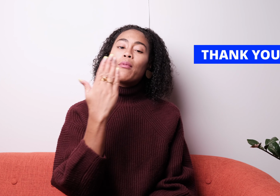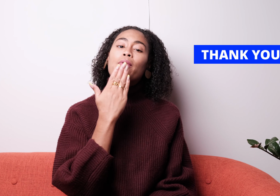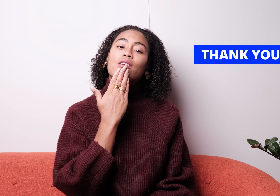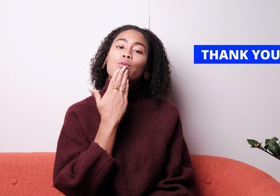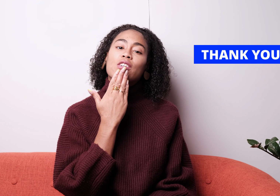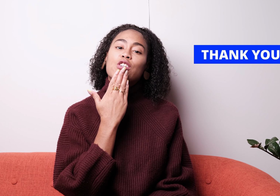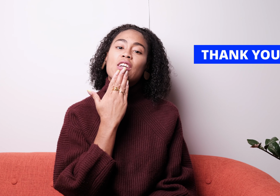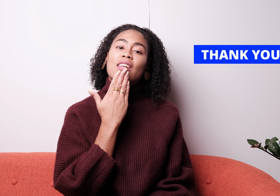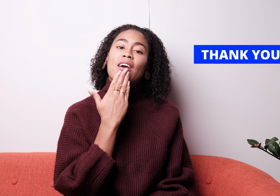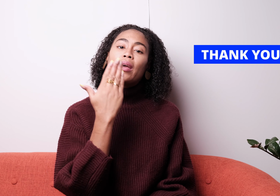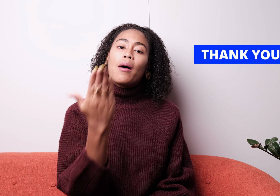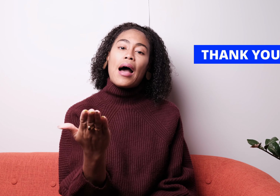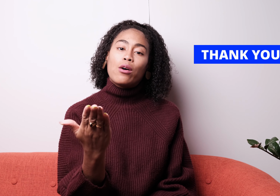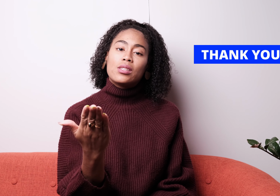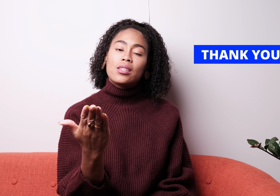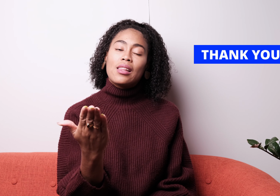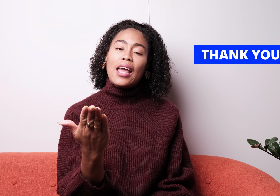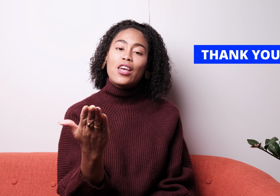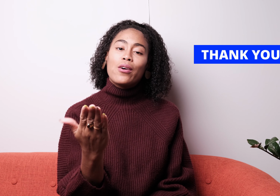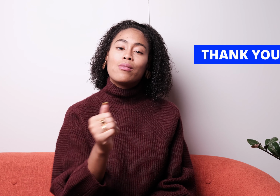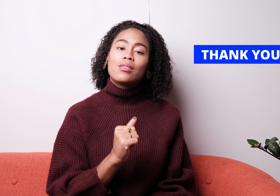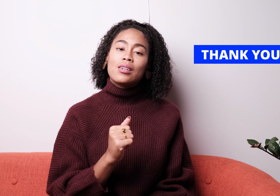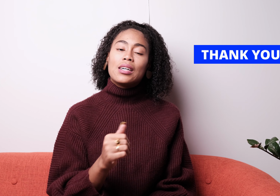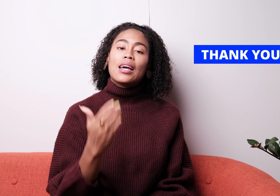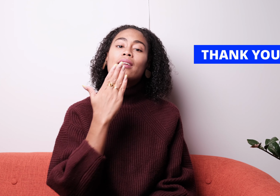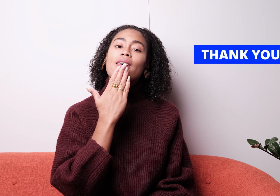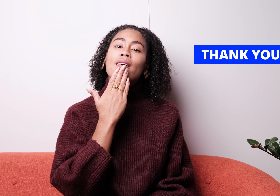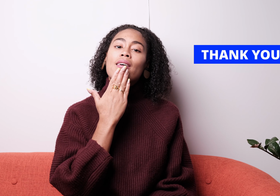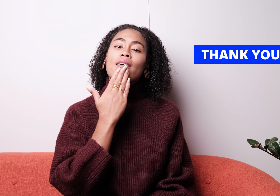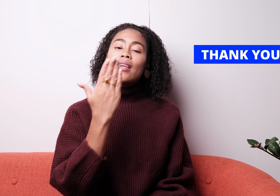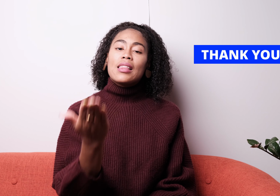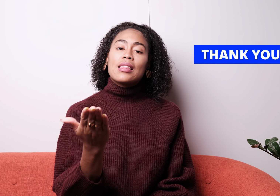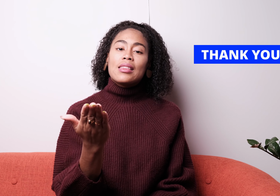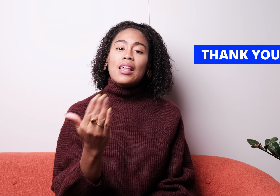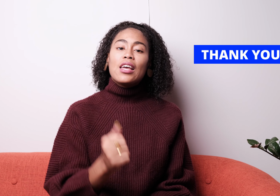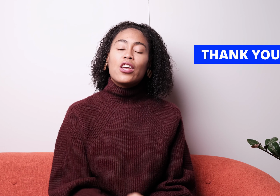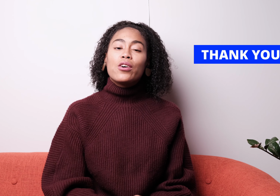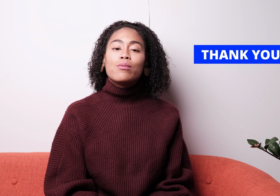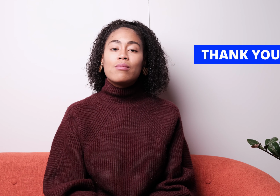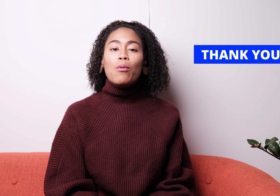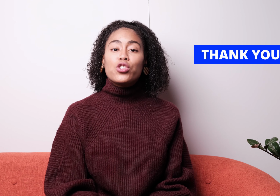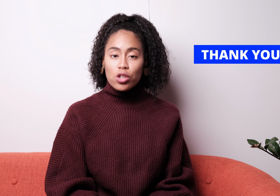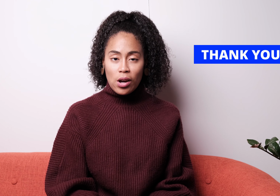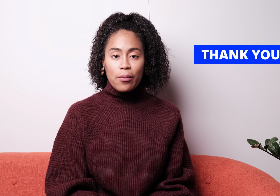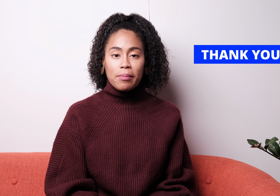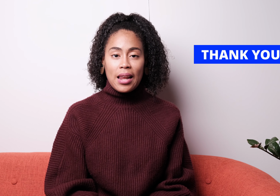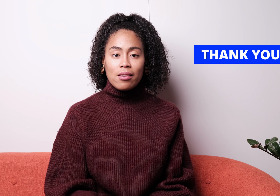put it towards our chin, and we come out. Thank you. Okay. Thank you. I want you to try it with me